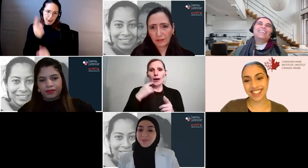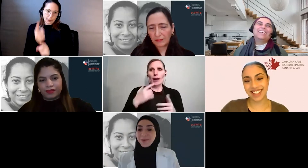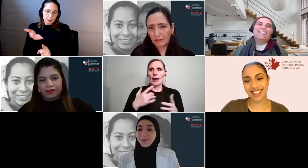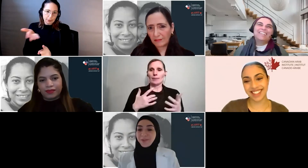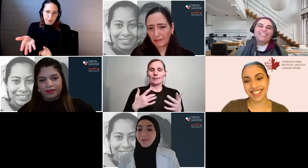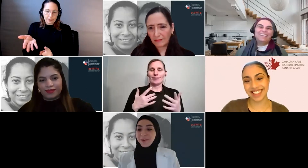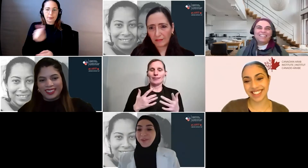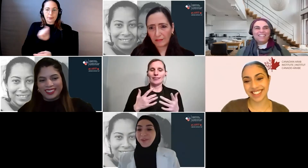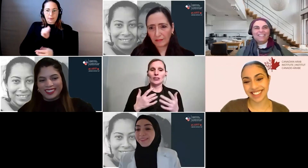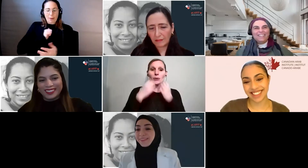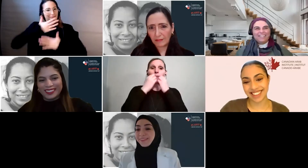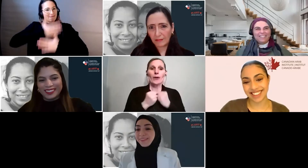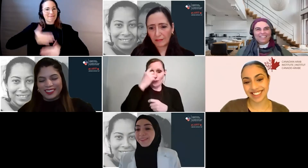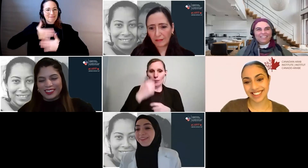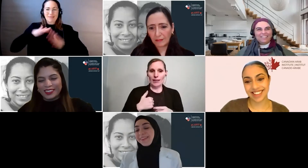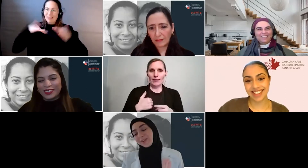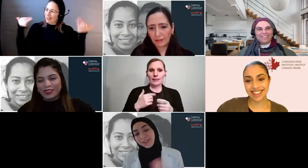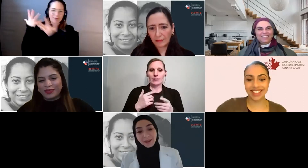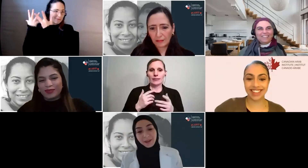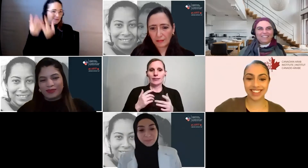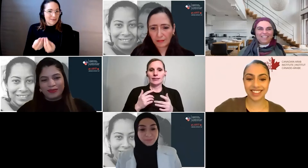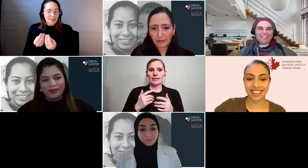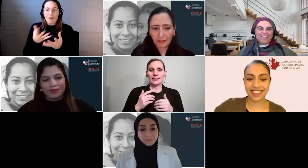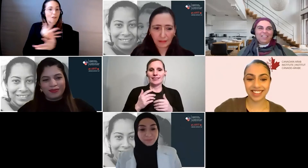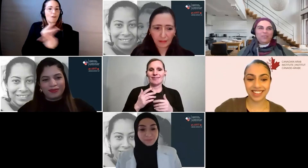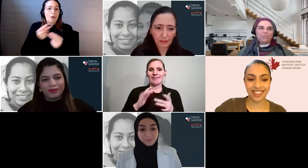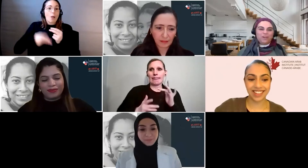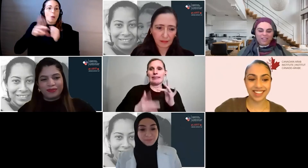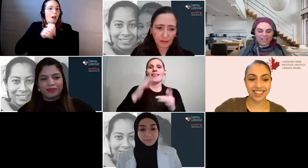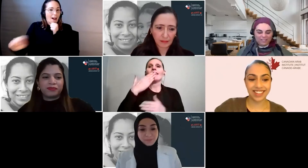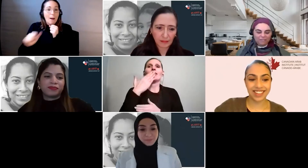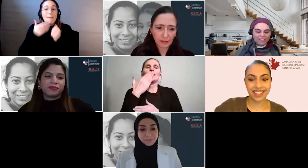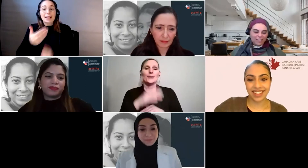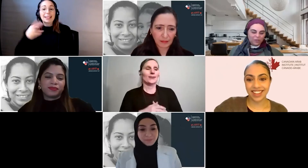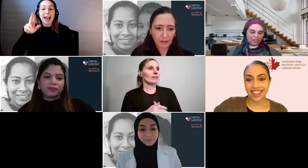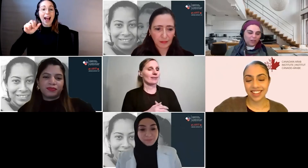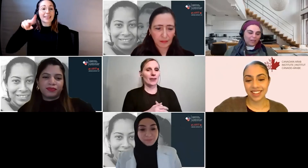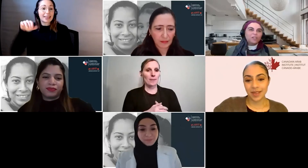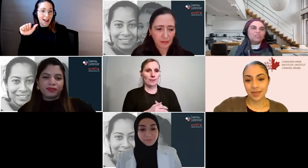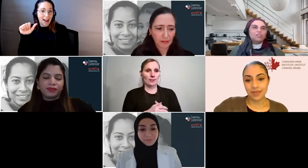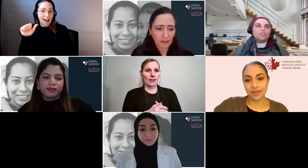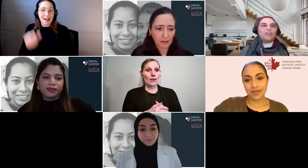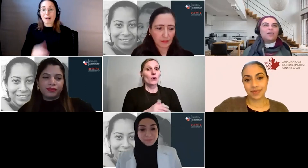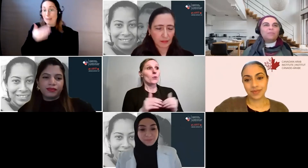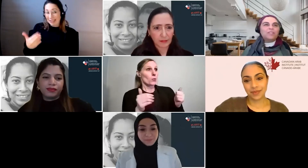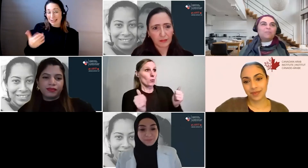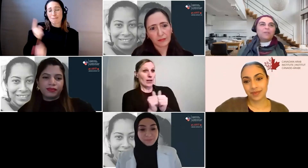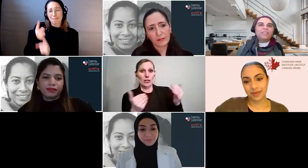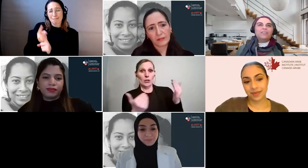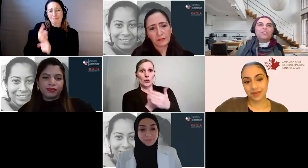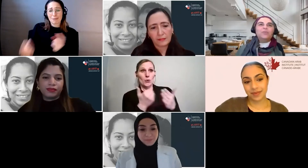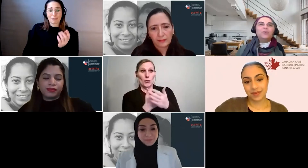any further. Thank you, Rania. Thank you, Abrar. Yeah, definitely. With a new language comes